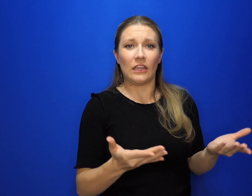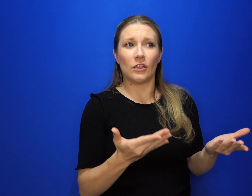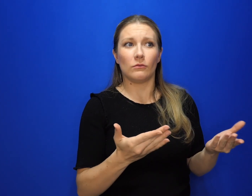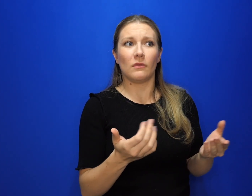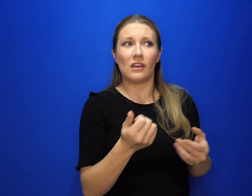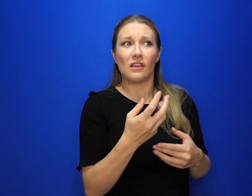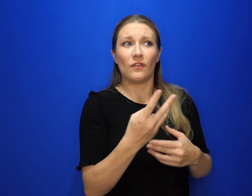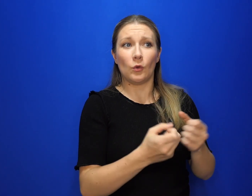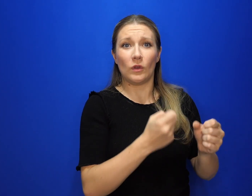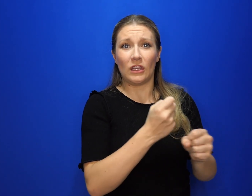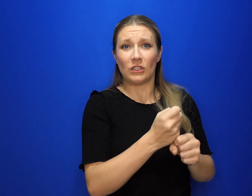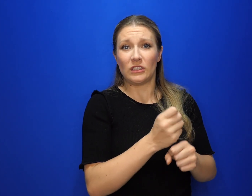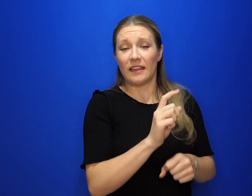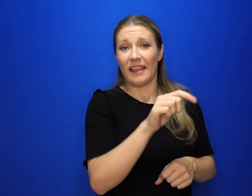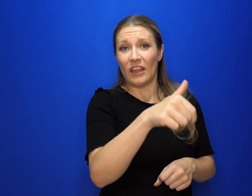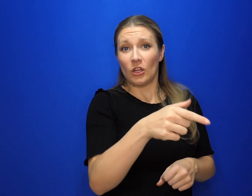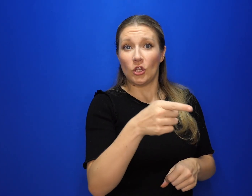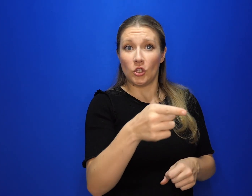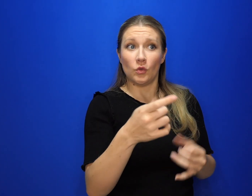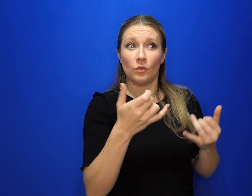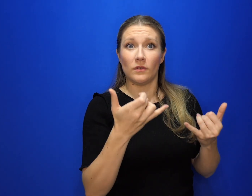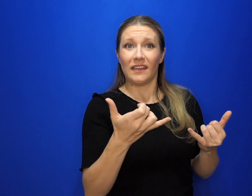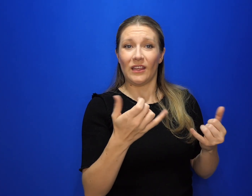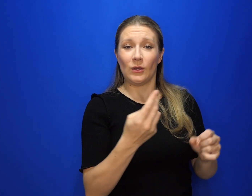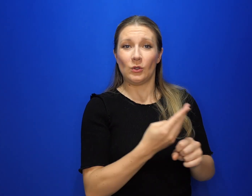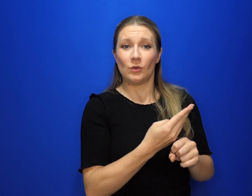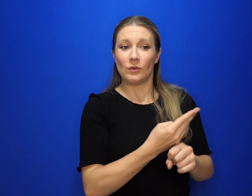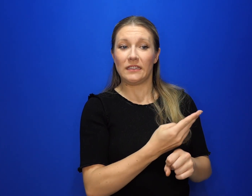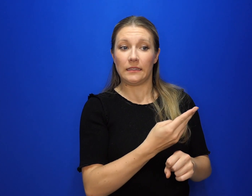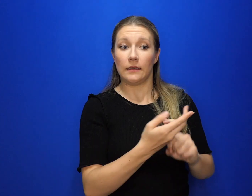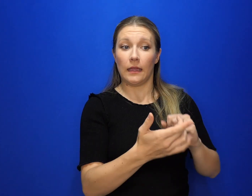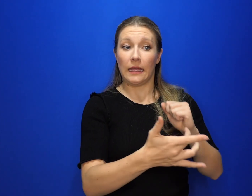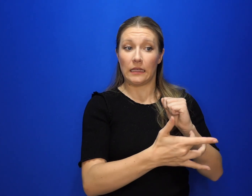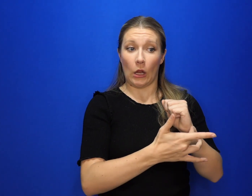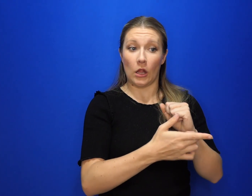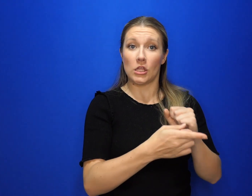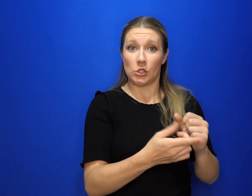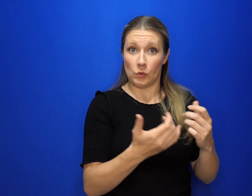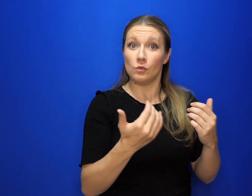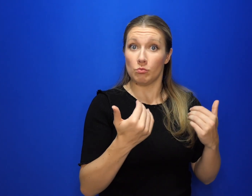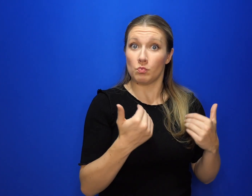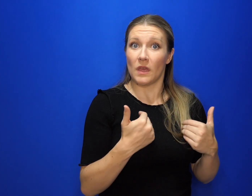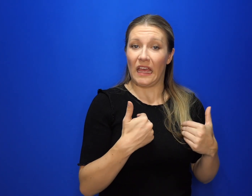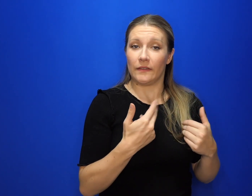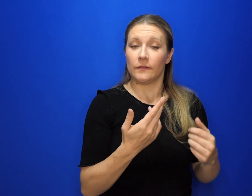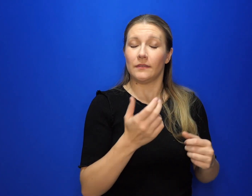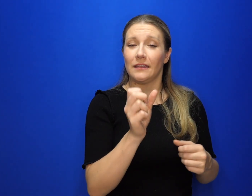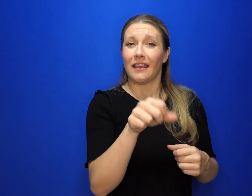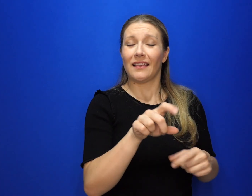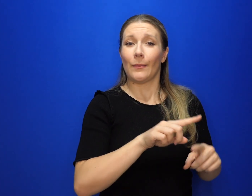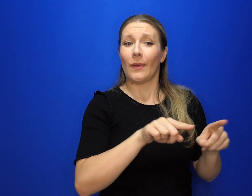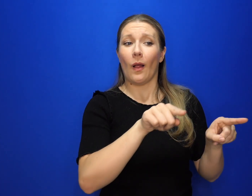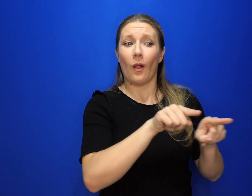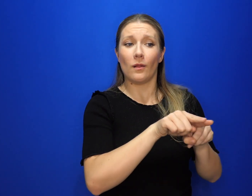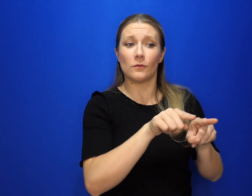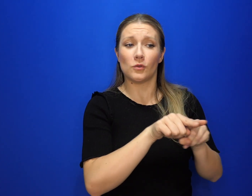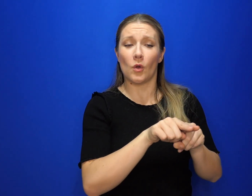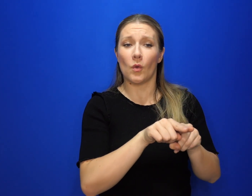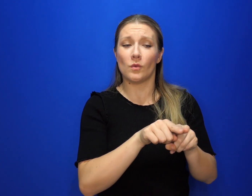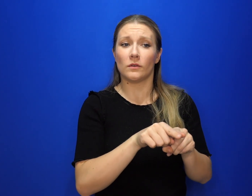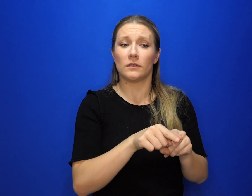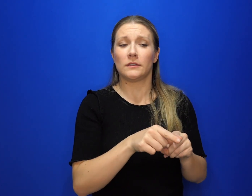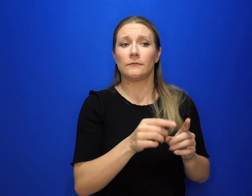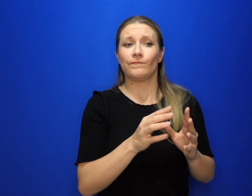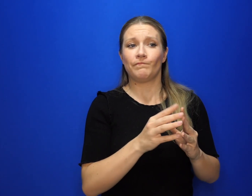is that even a couple years in, you were really going off of not only technology that you had, but also